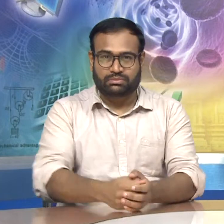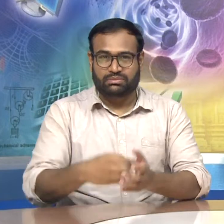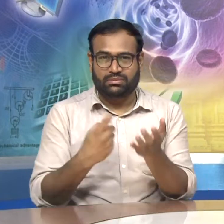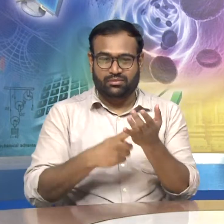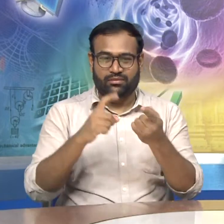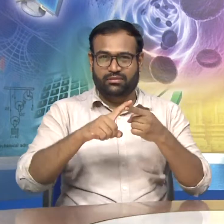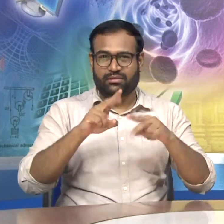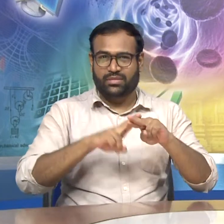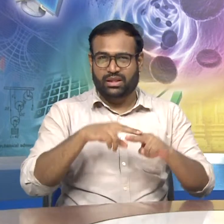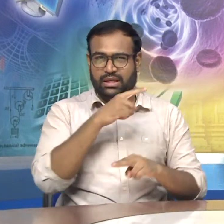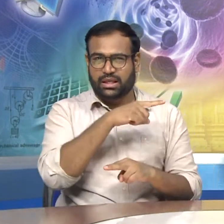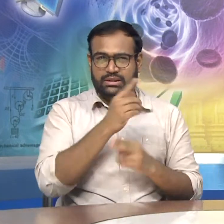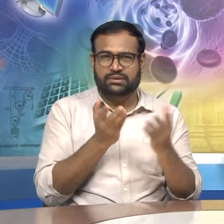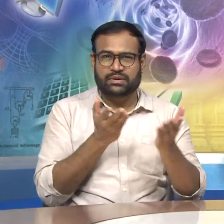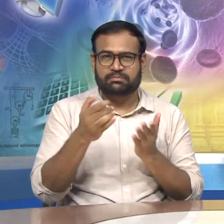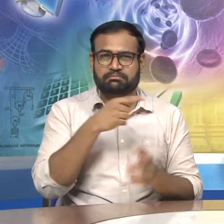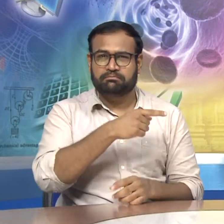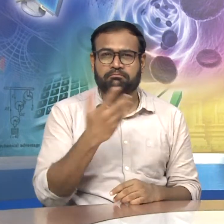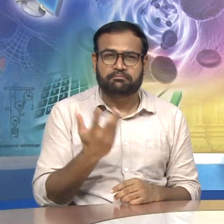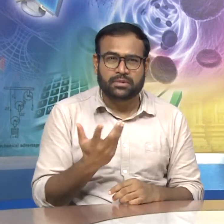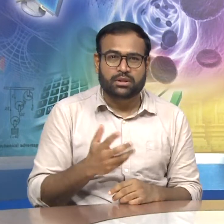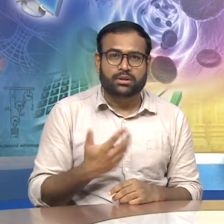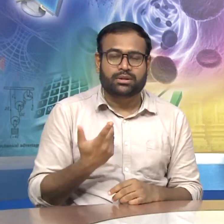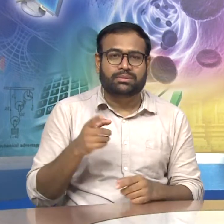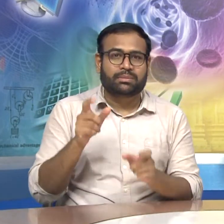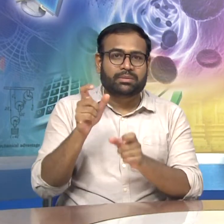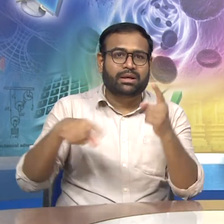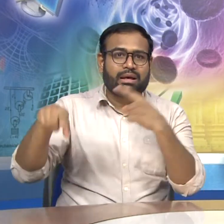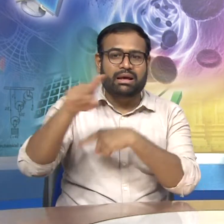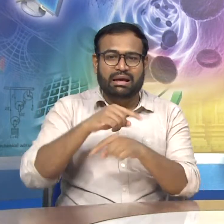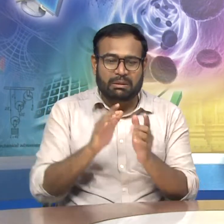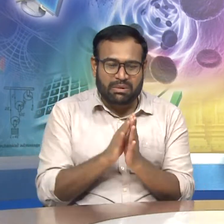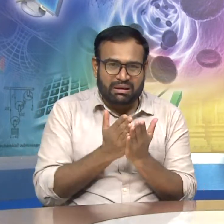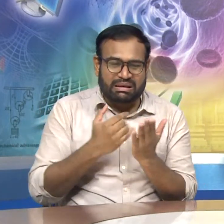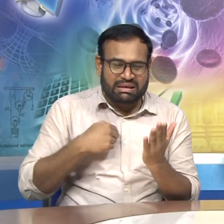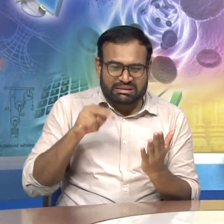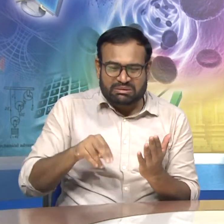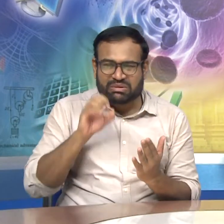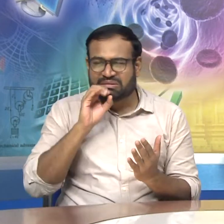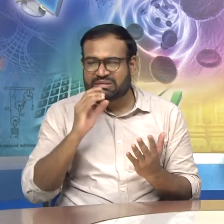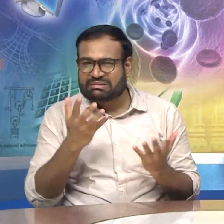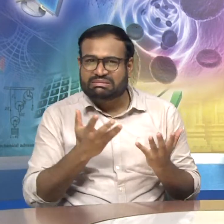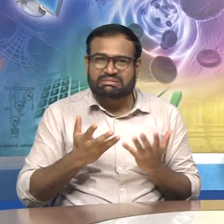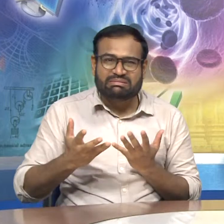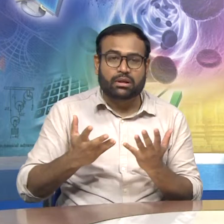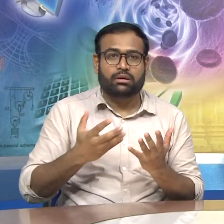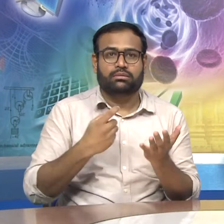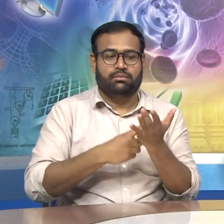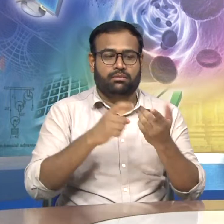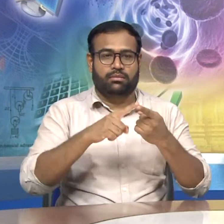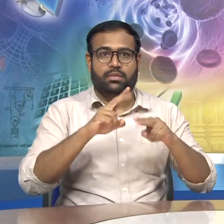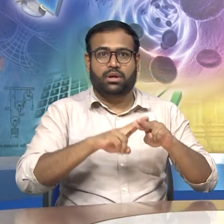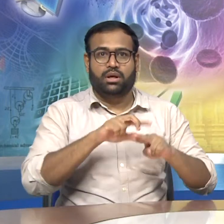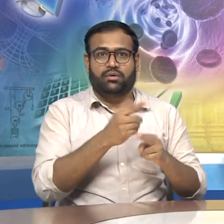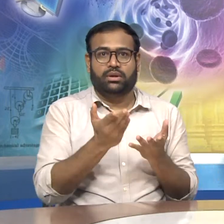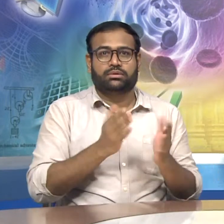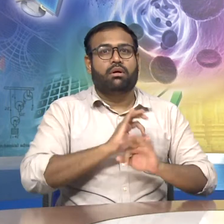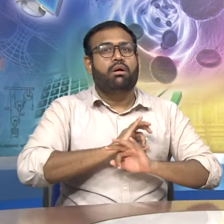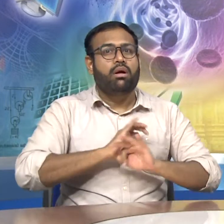First, let's see reference service. Reference services are concerned with direct